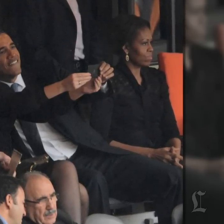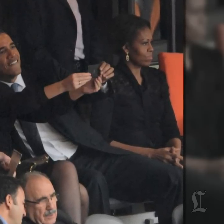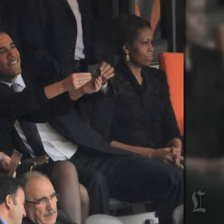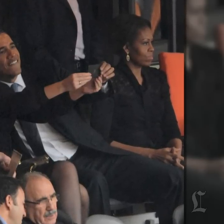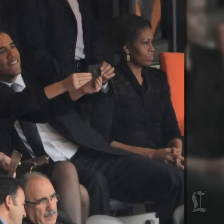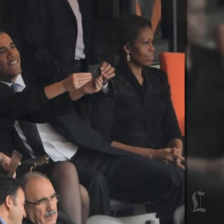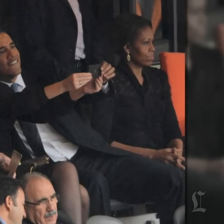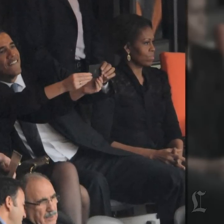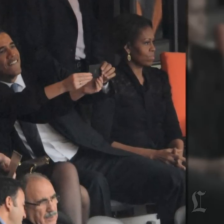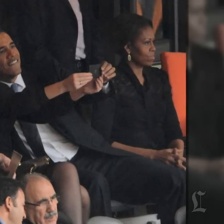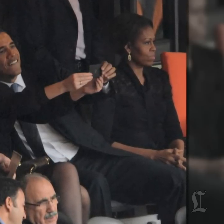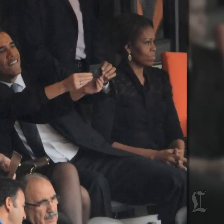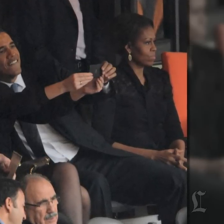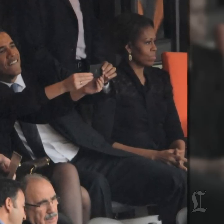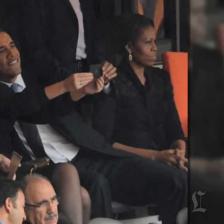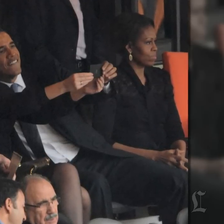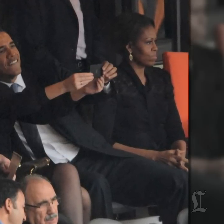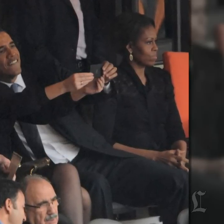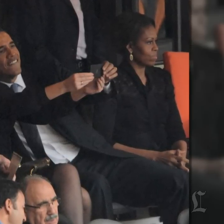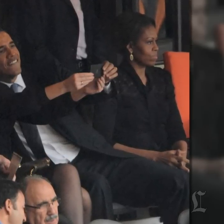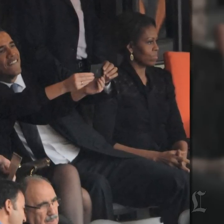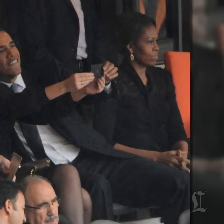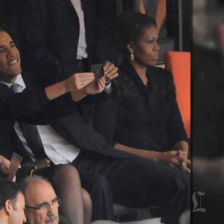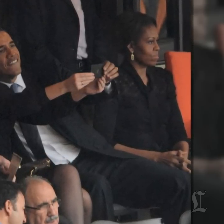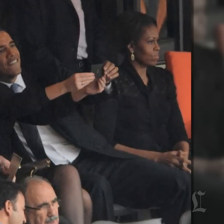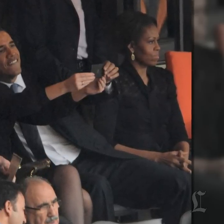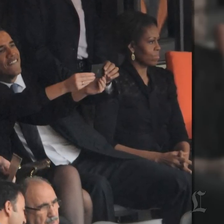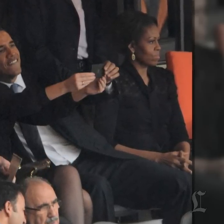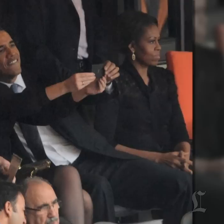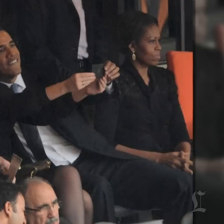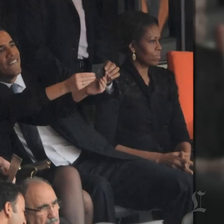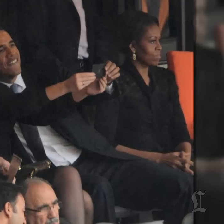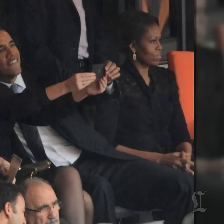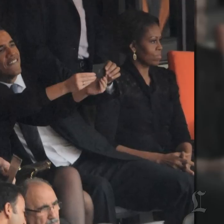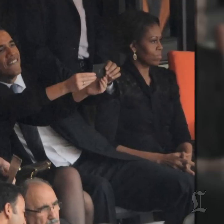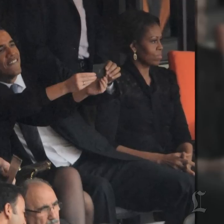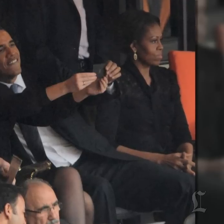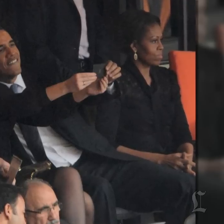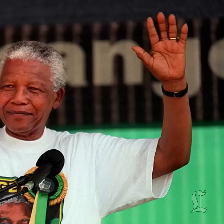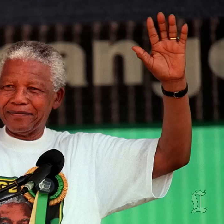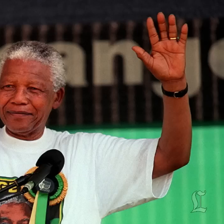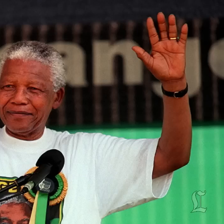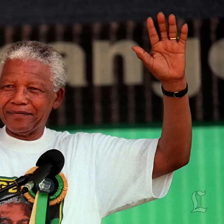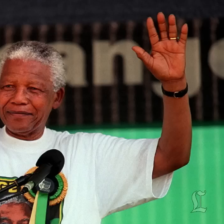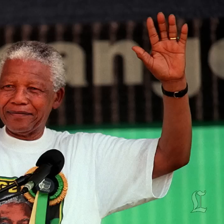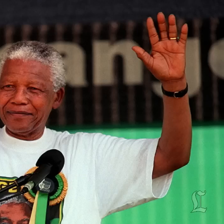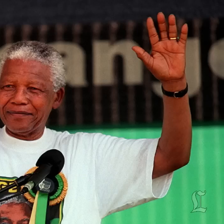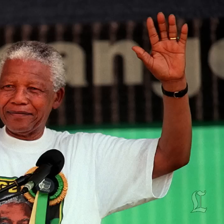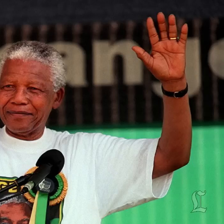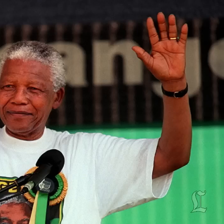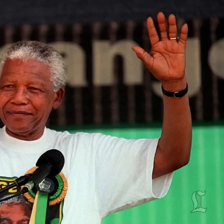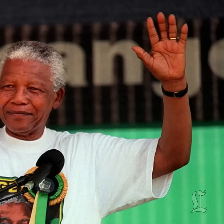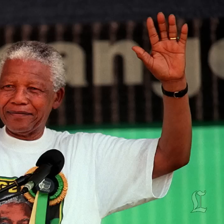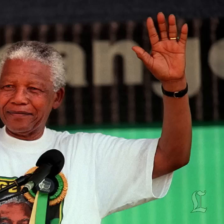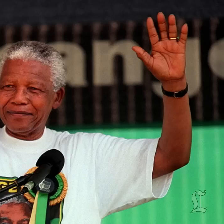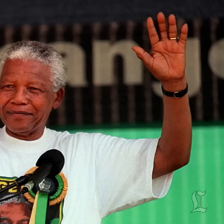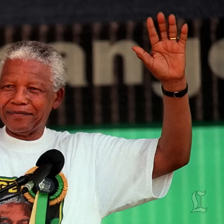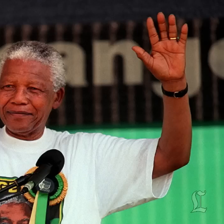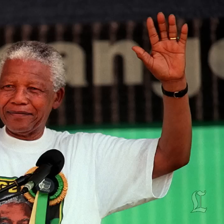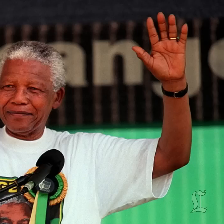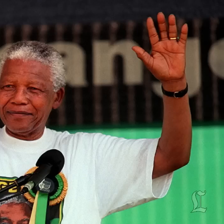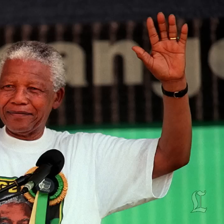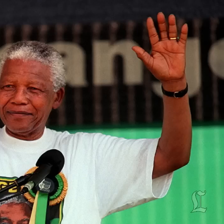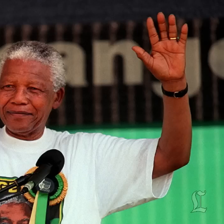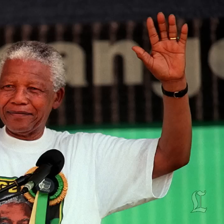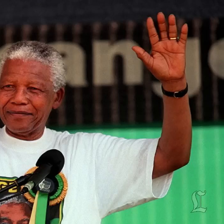Ministers, sans First Lady Michelle Obama, which some are calling tasteless. Mandela's body will lie in state at the seat of South Africa's